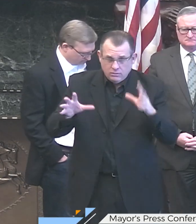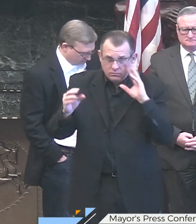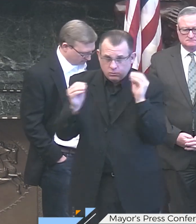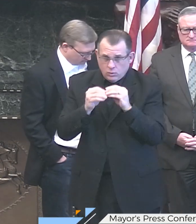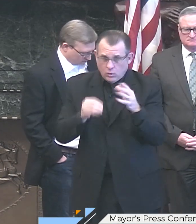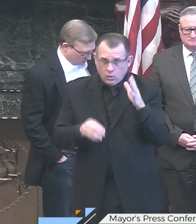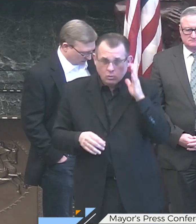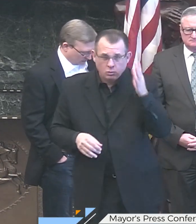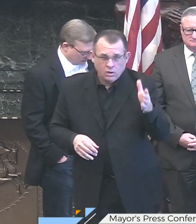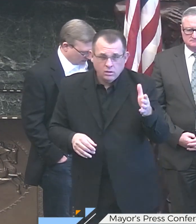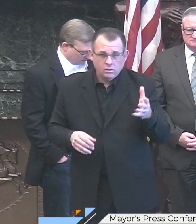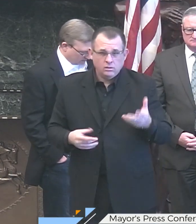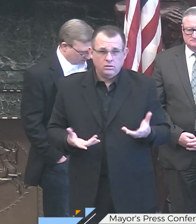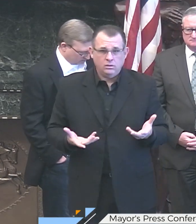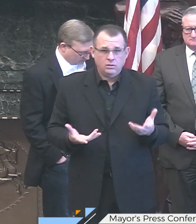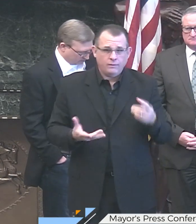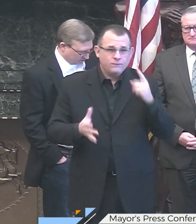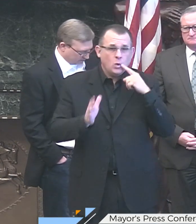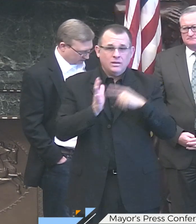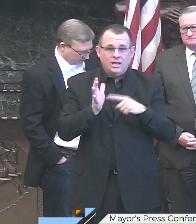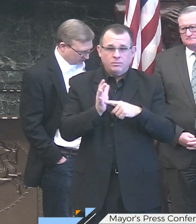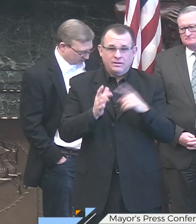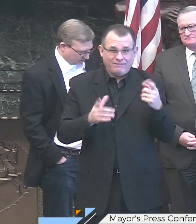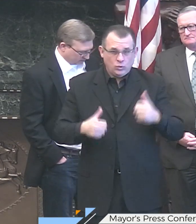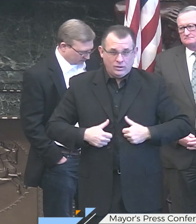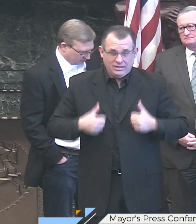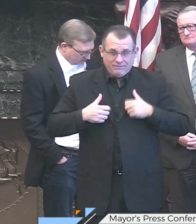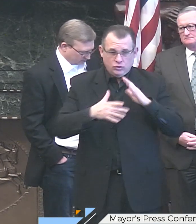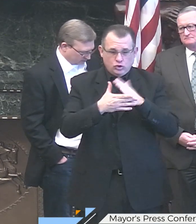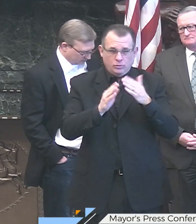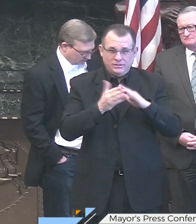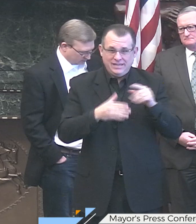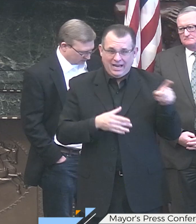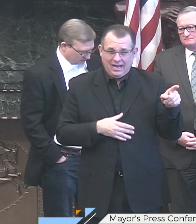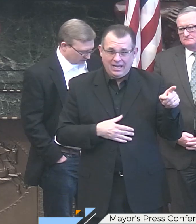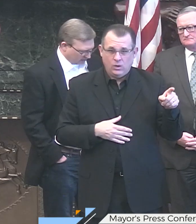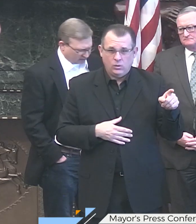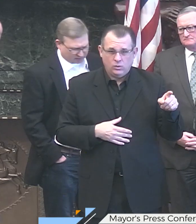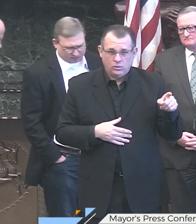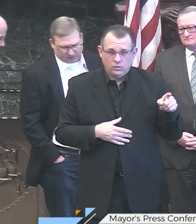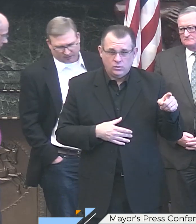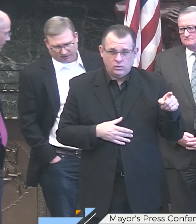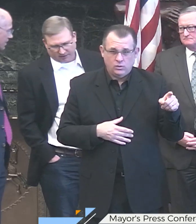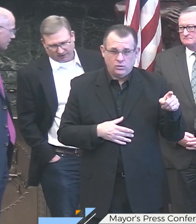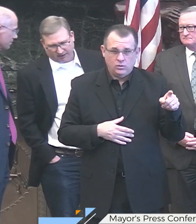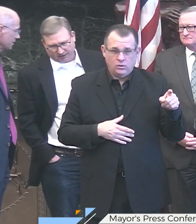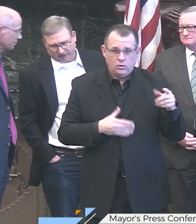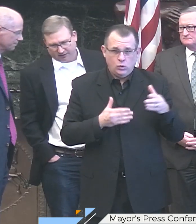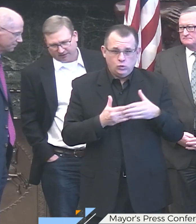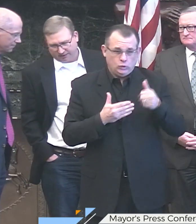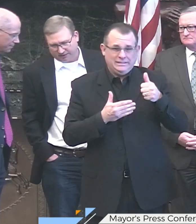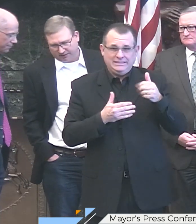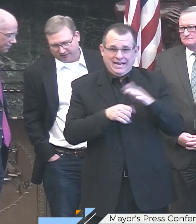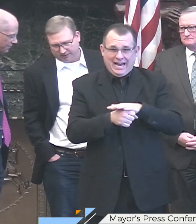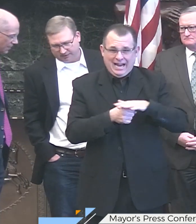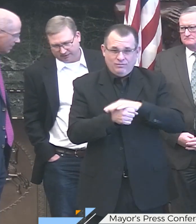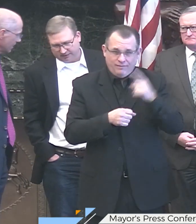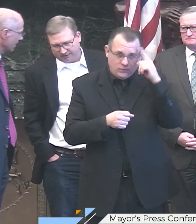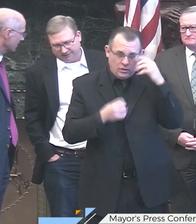like, say you're in Germantown, is this going to be the closest site to you to get